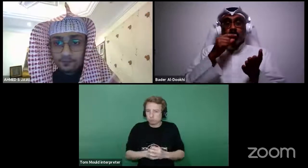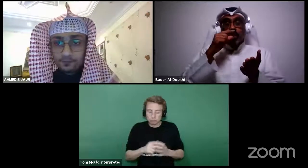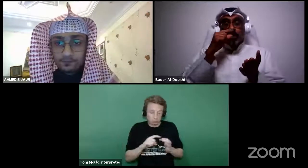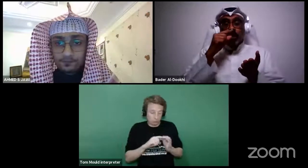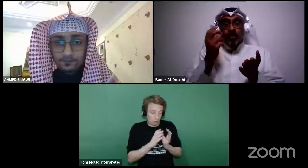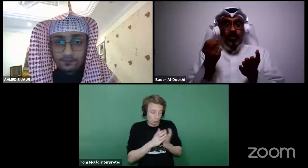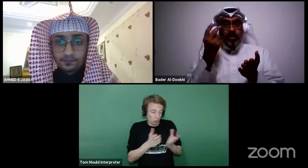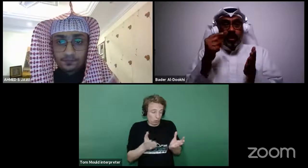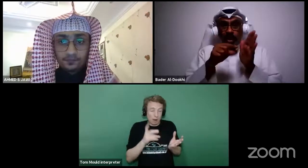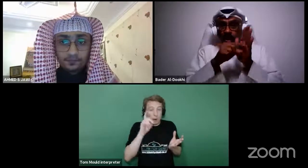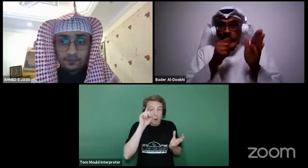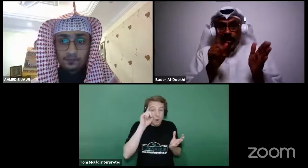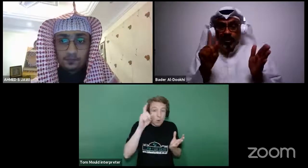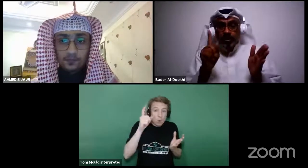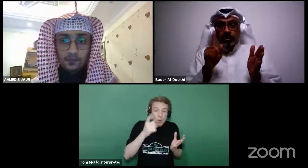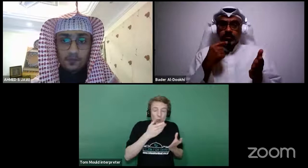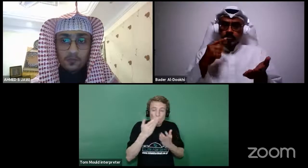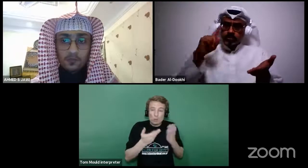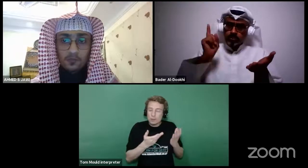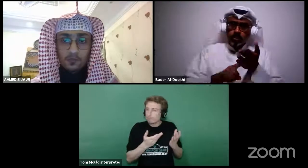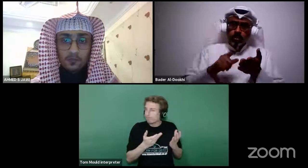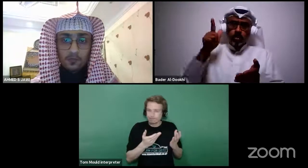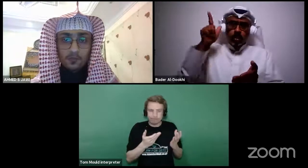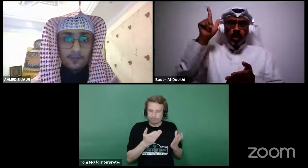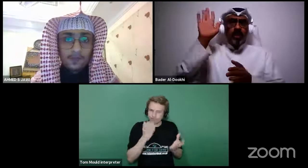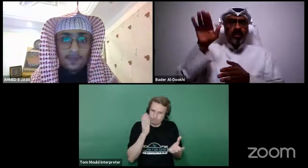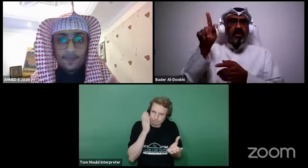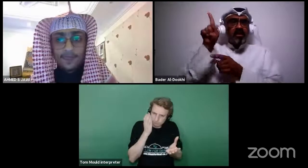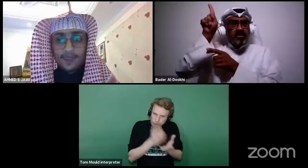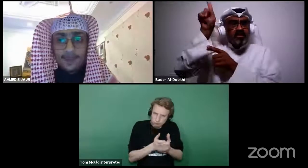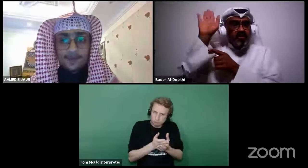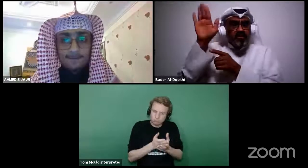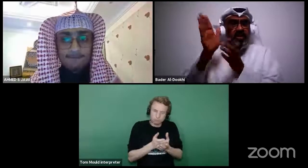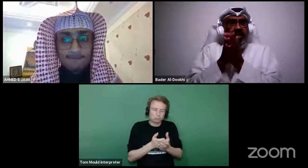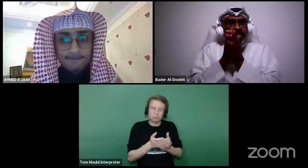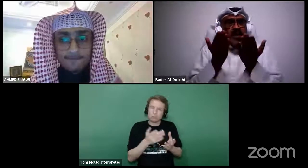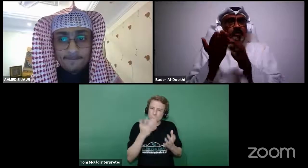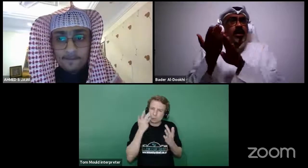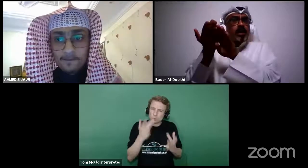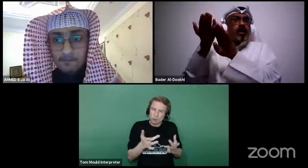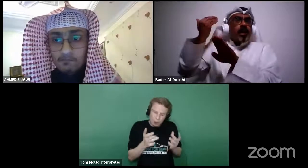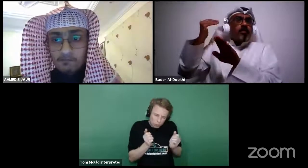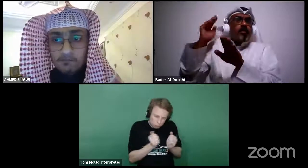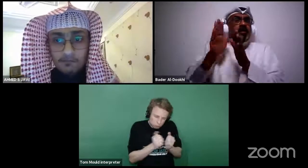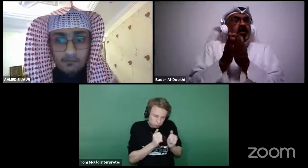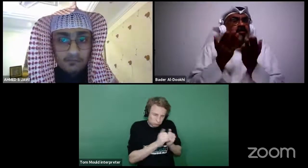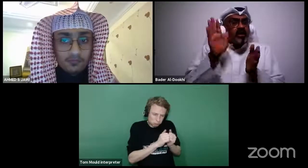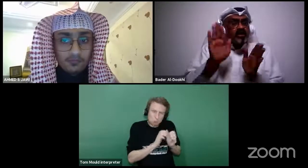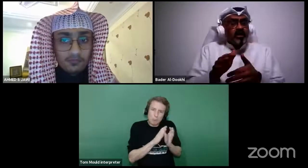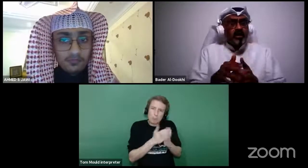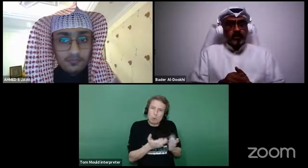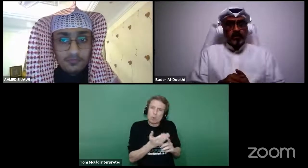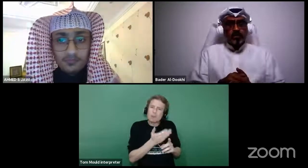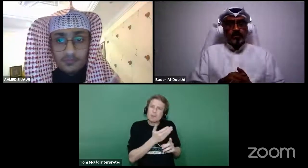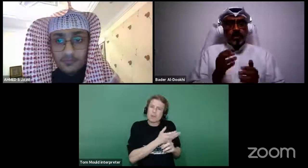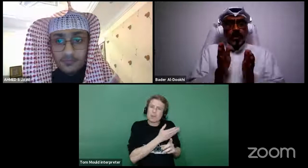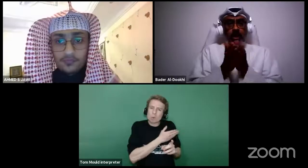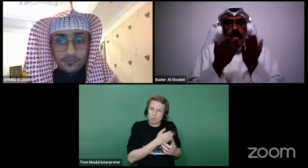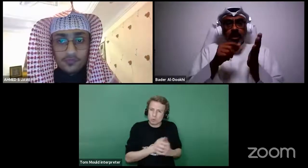statement, but a confirmation of Allah's existing books, which came before it, and the other scriptures of